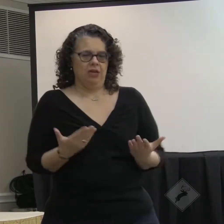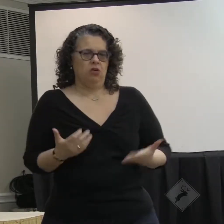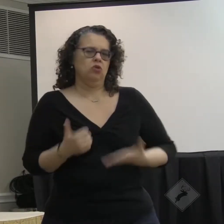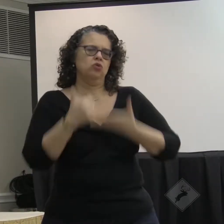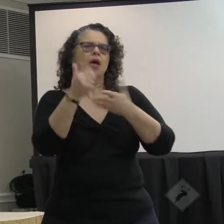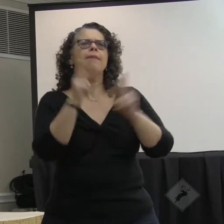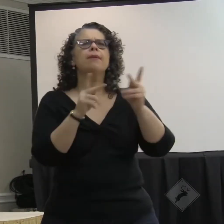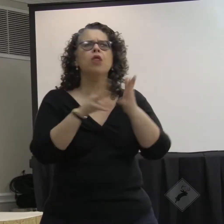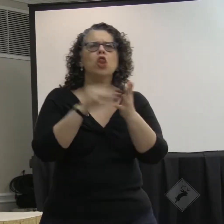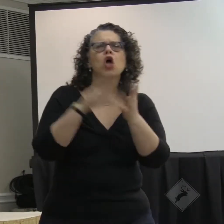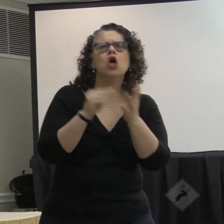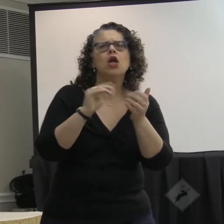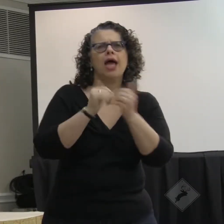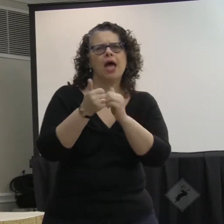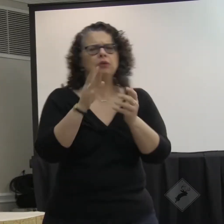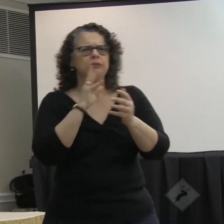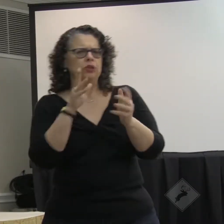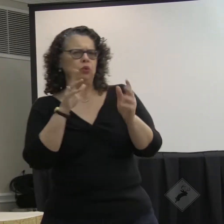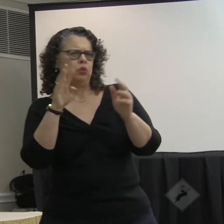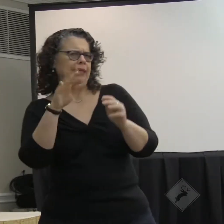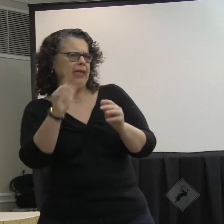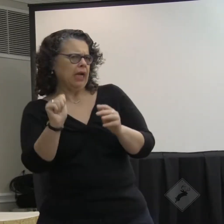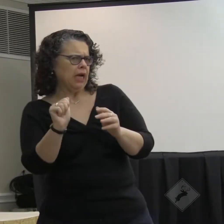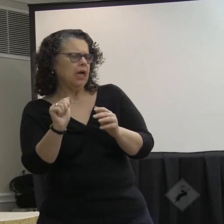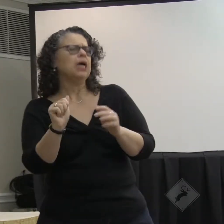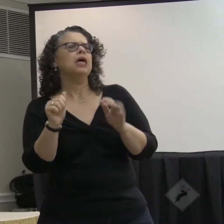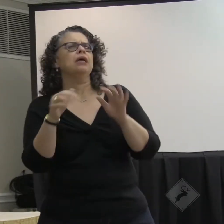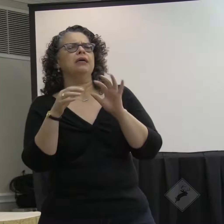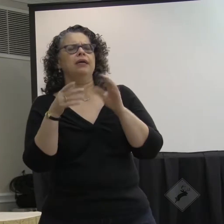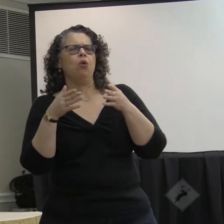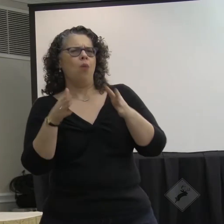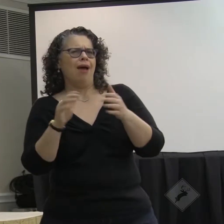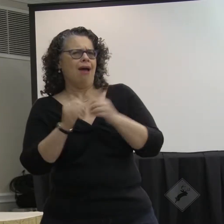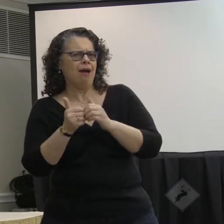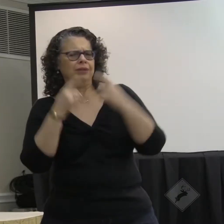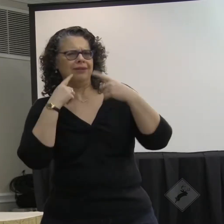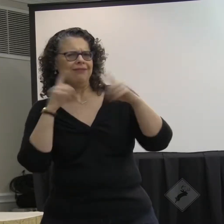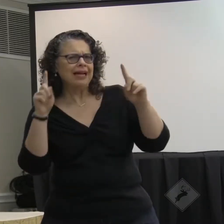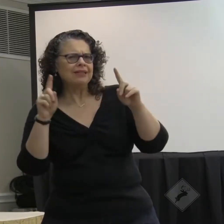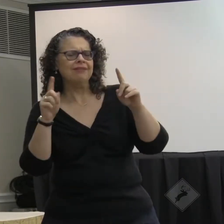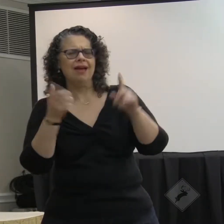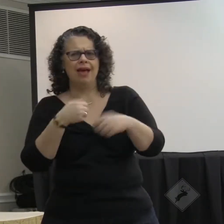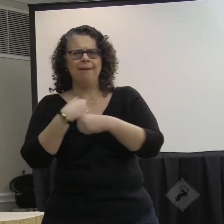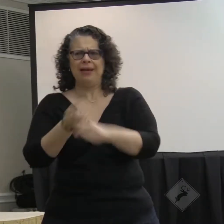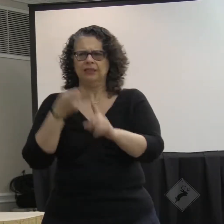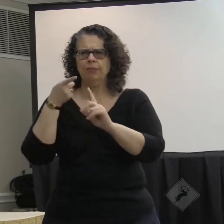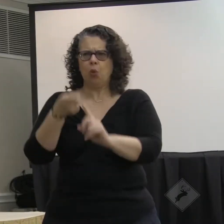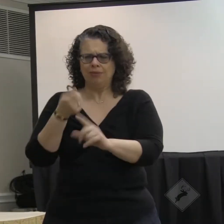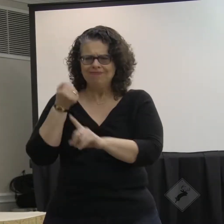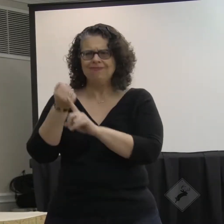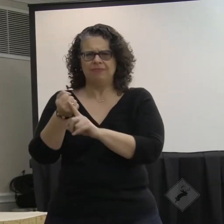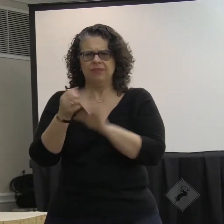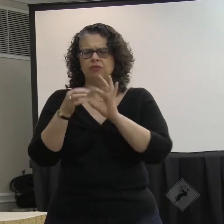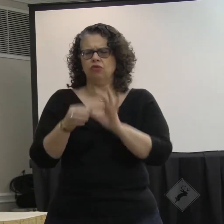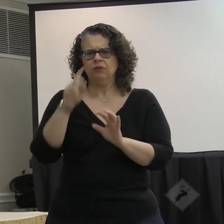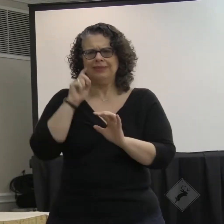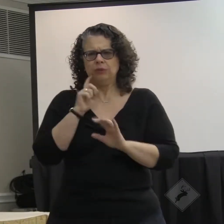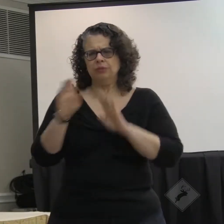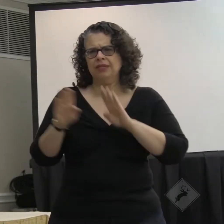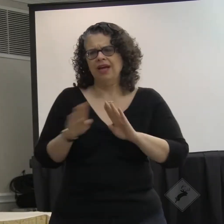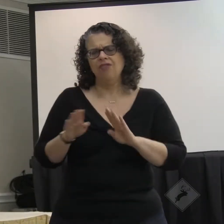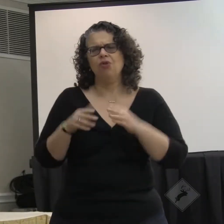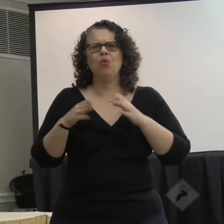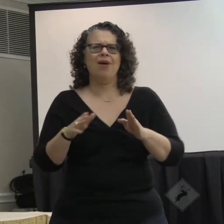help people learn how to speak to the media in a way that's effective and gets the point across about our sexuality in a way